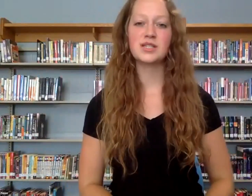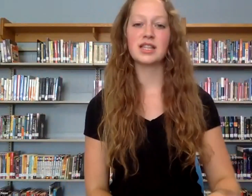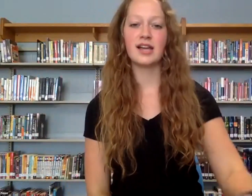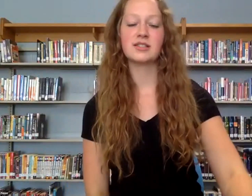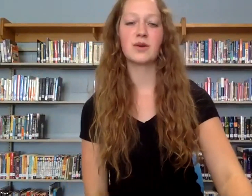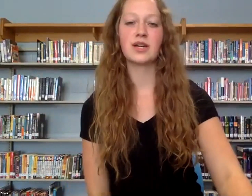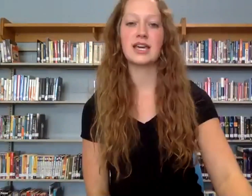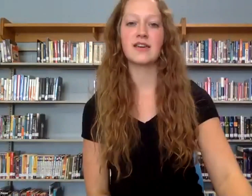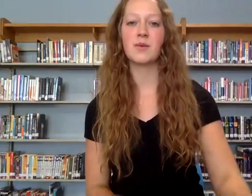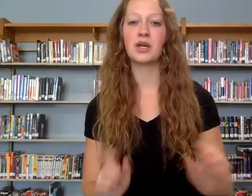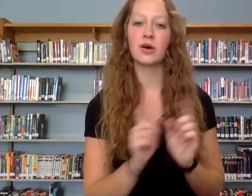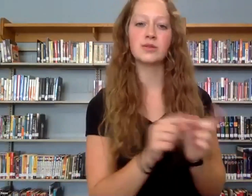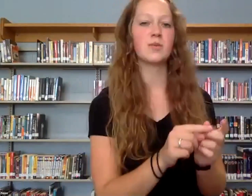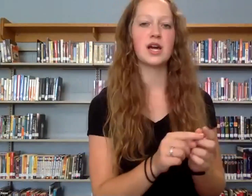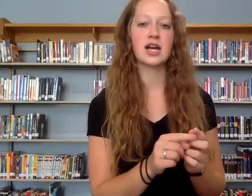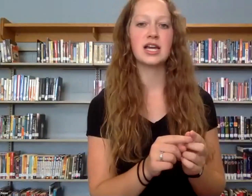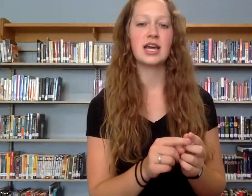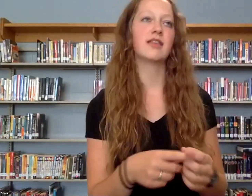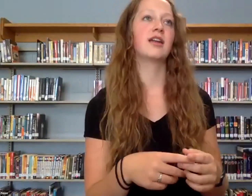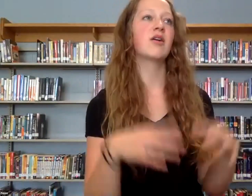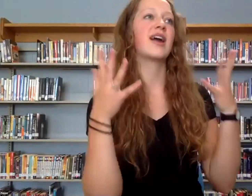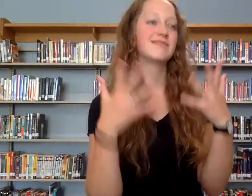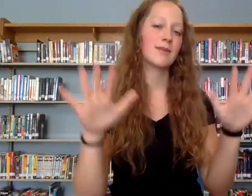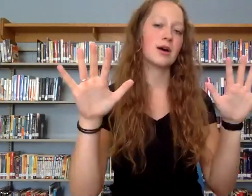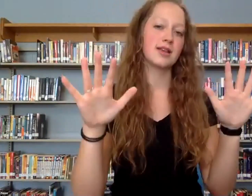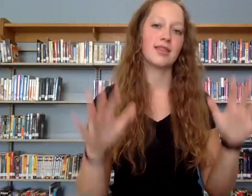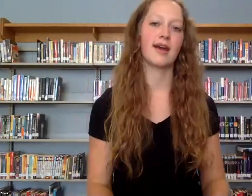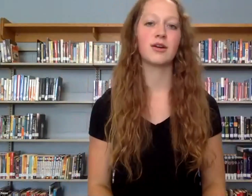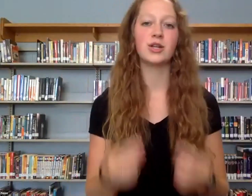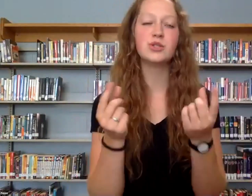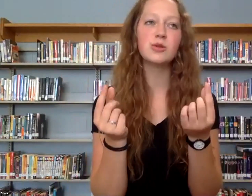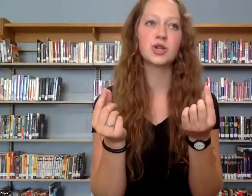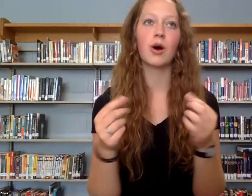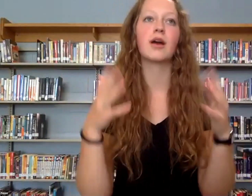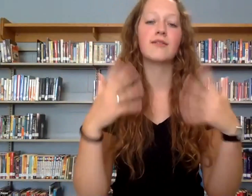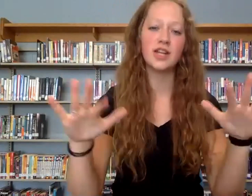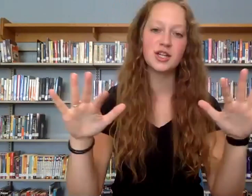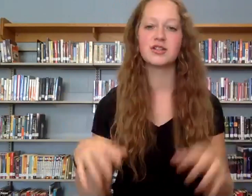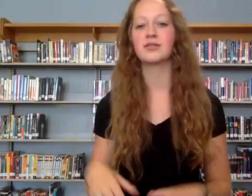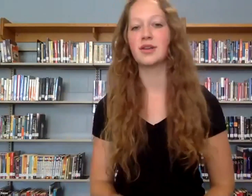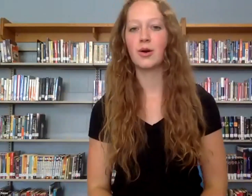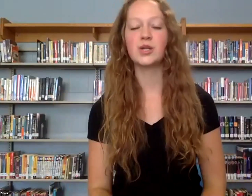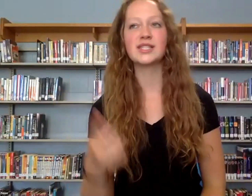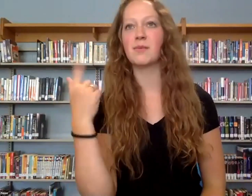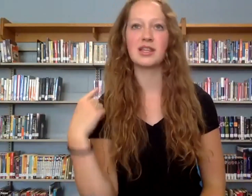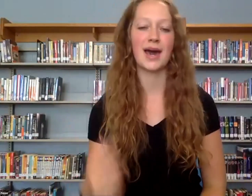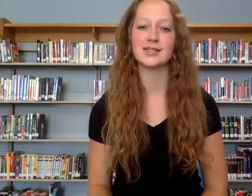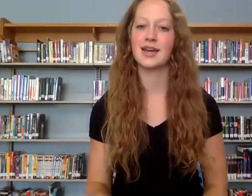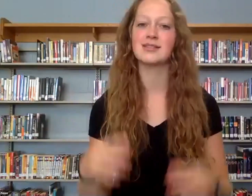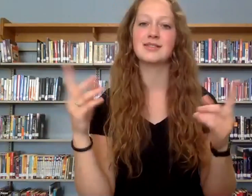lot in stories, like if someone goes somewhere and then, okay, I'm all done there. Or you do a chore, finished. Or you did something in the past tense, did